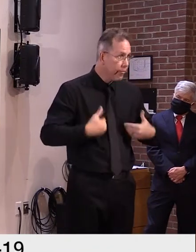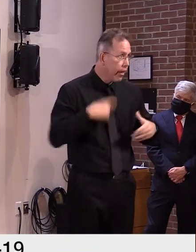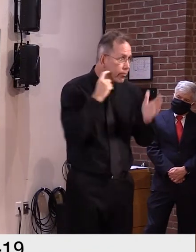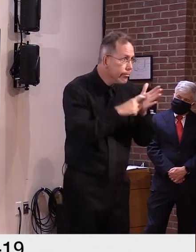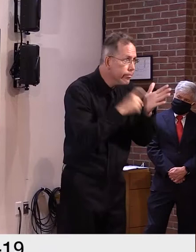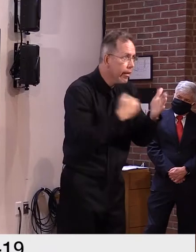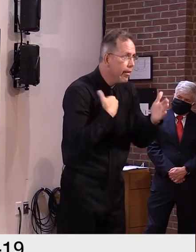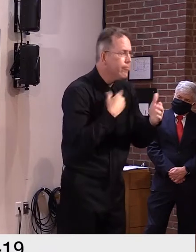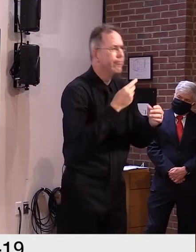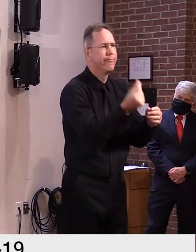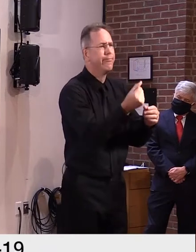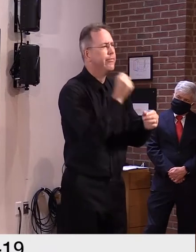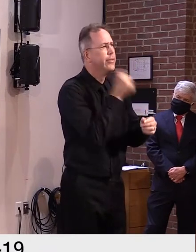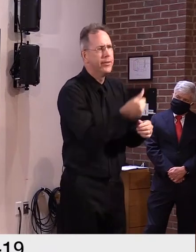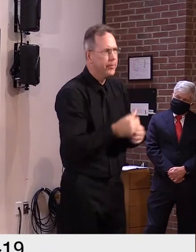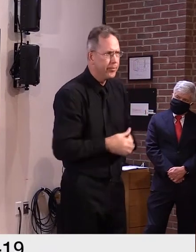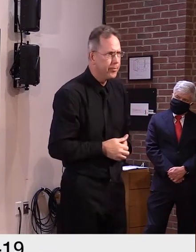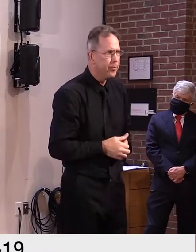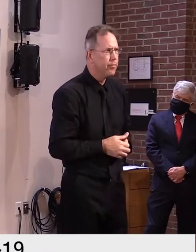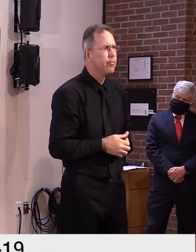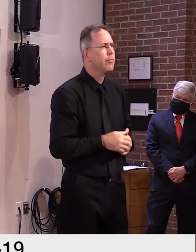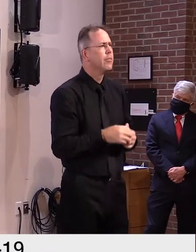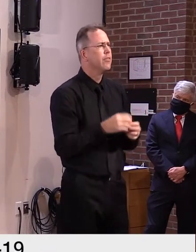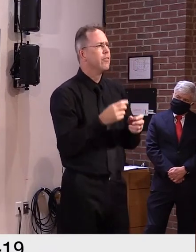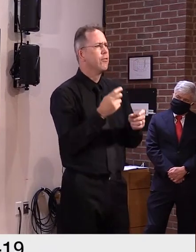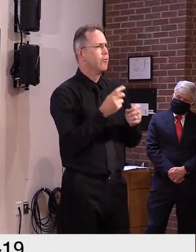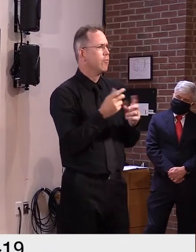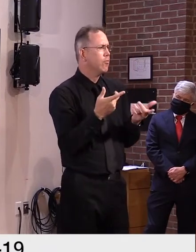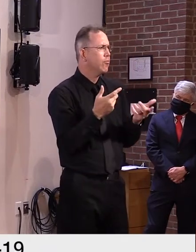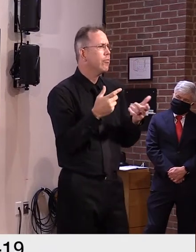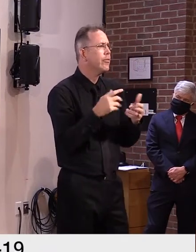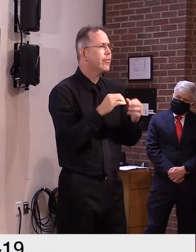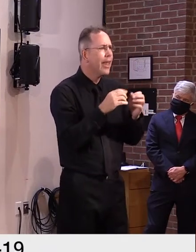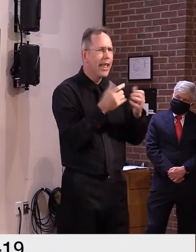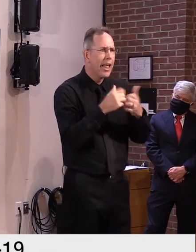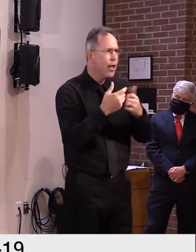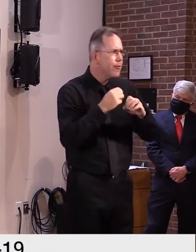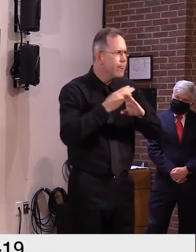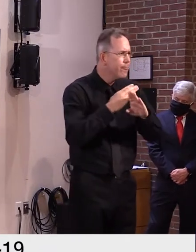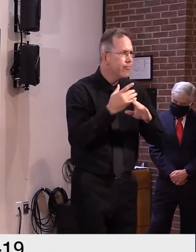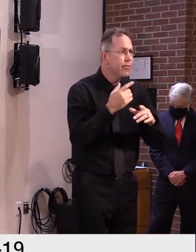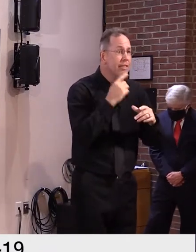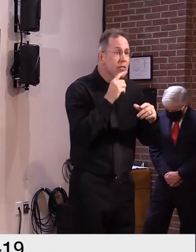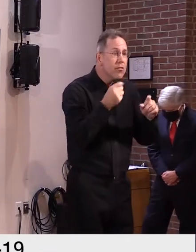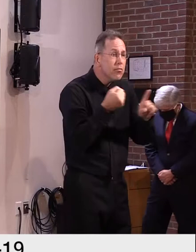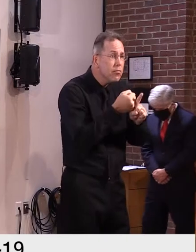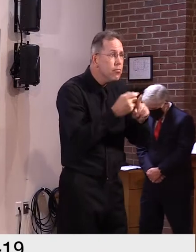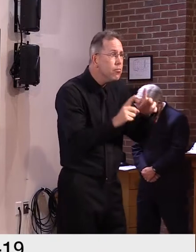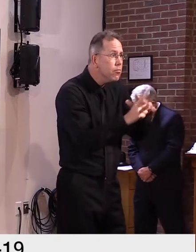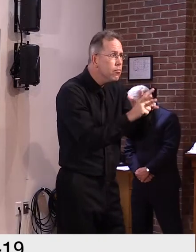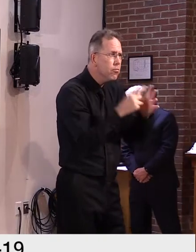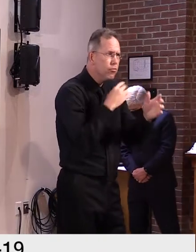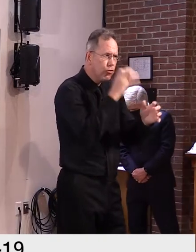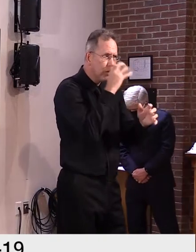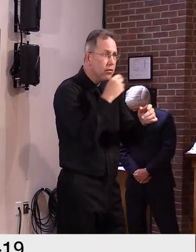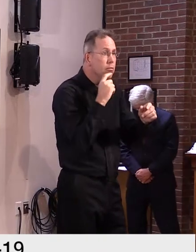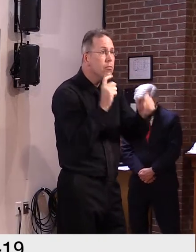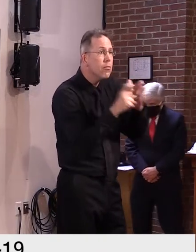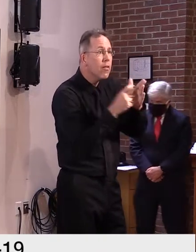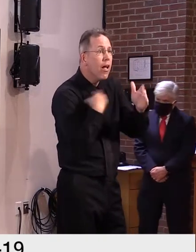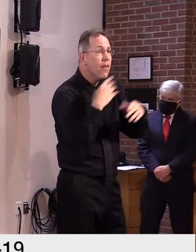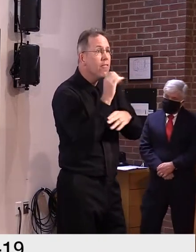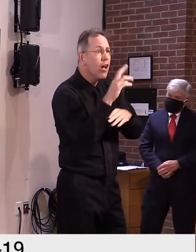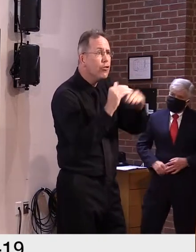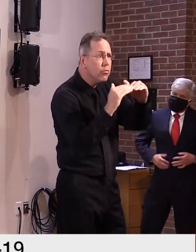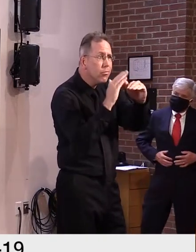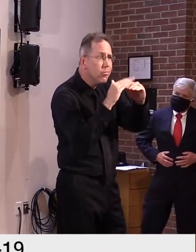we are very strict and very conservative, I would say, in Vermont as we set our detection levels. But there are other risks